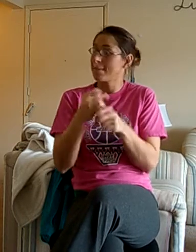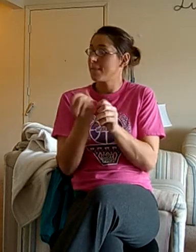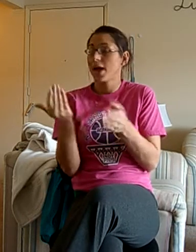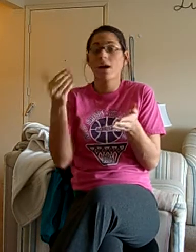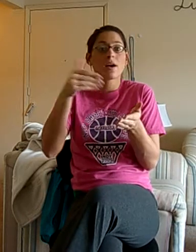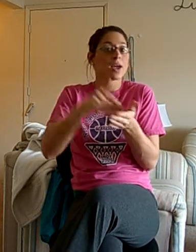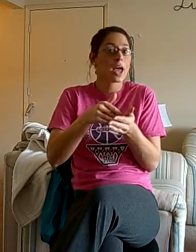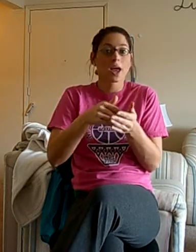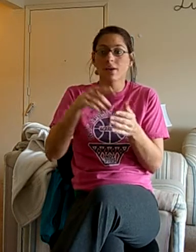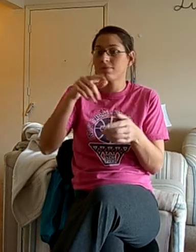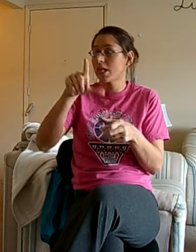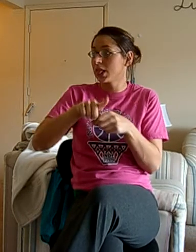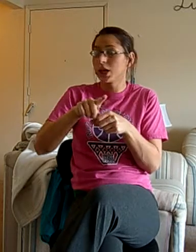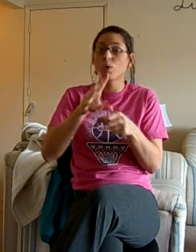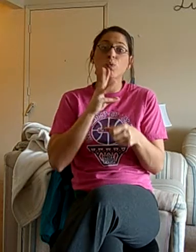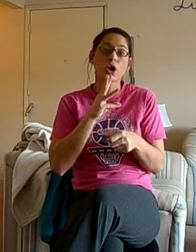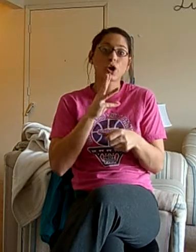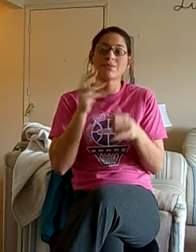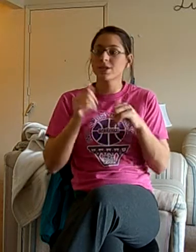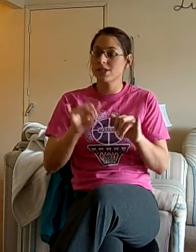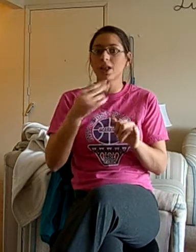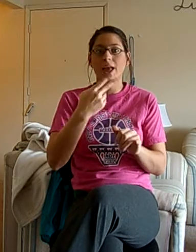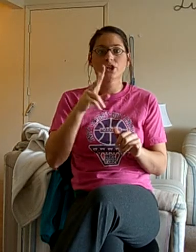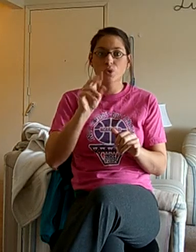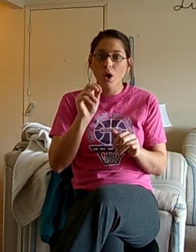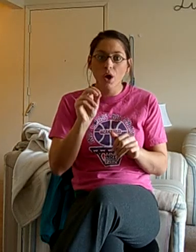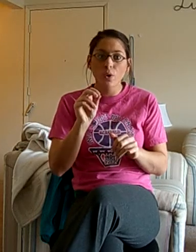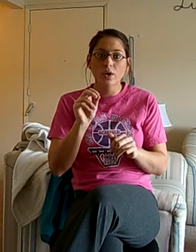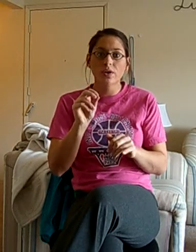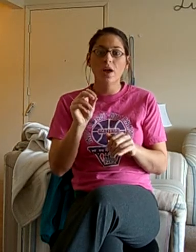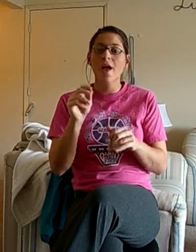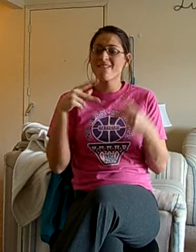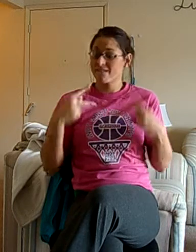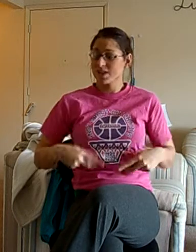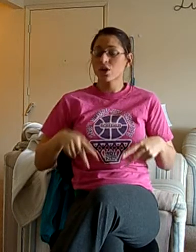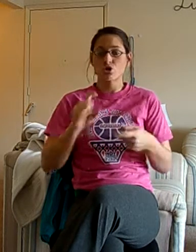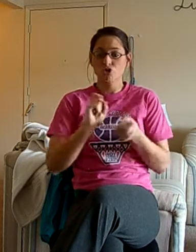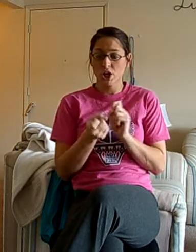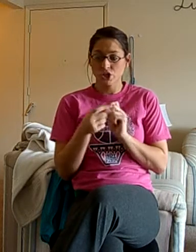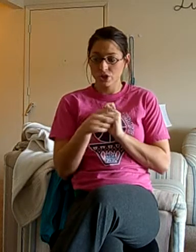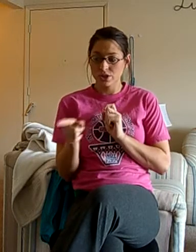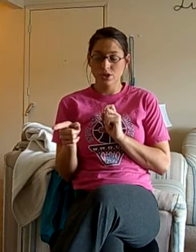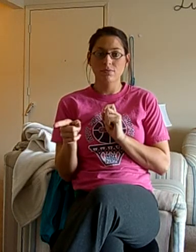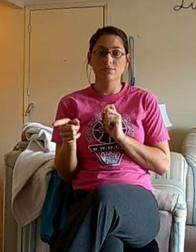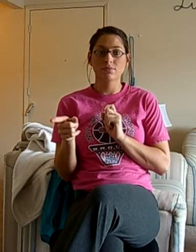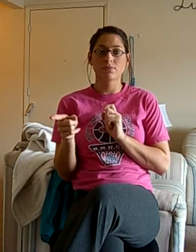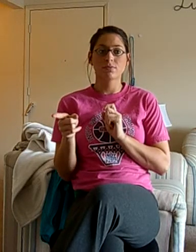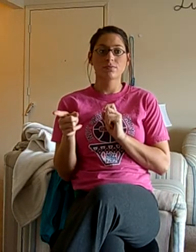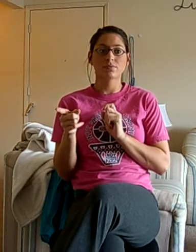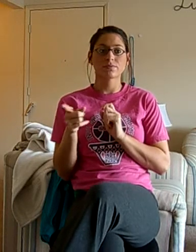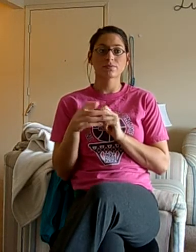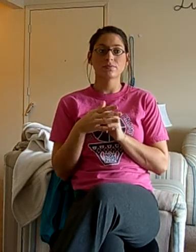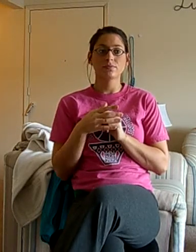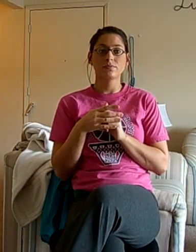water. So it's those changes are physical changes, and those states